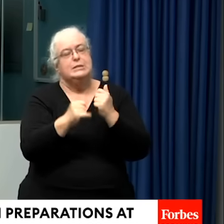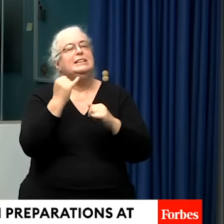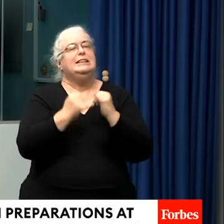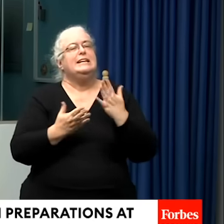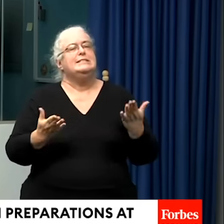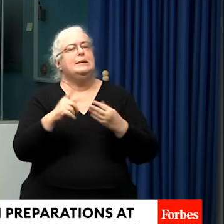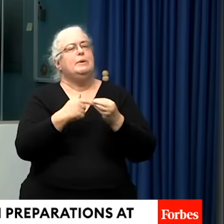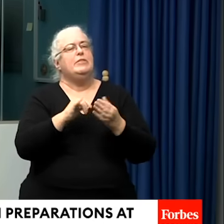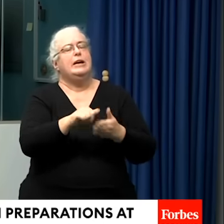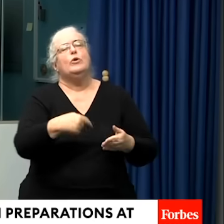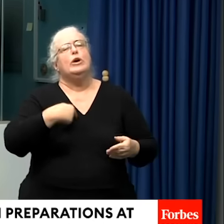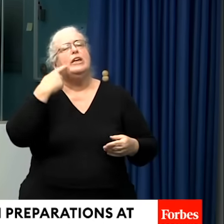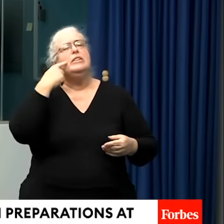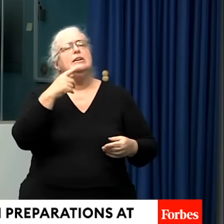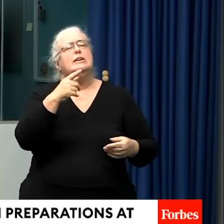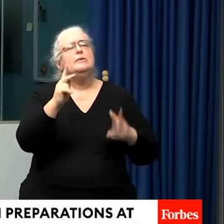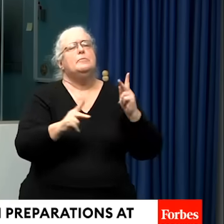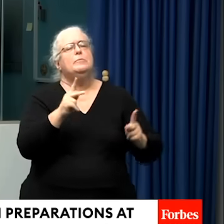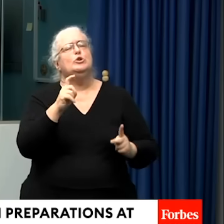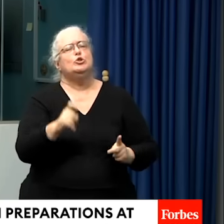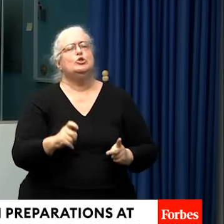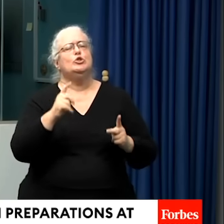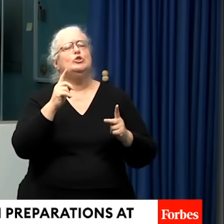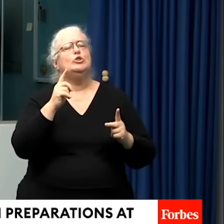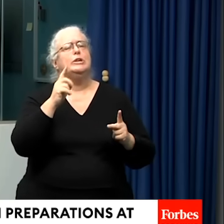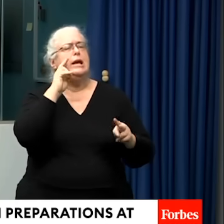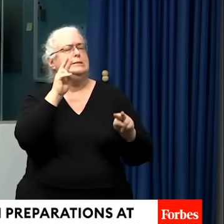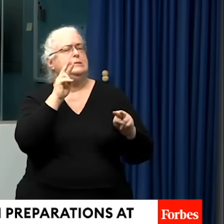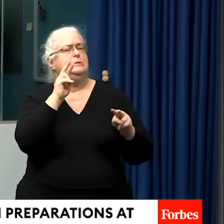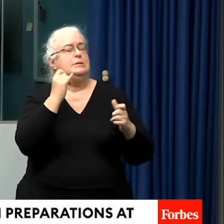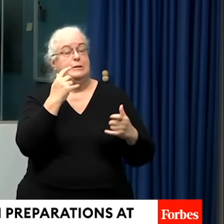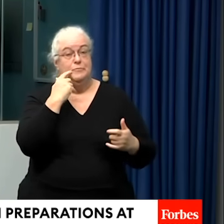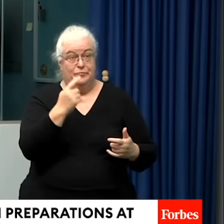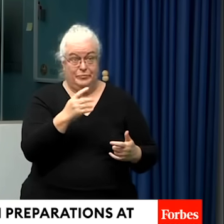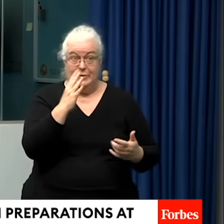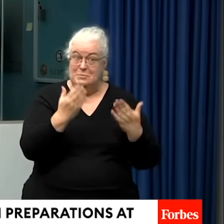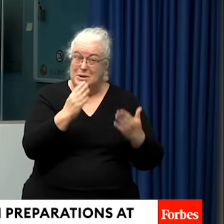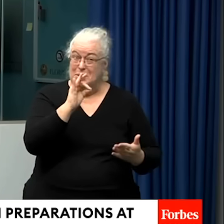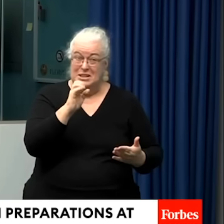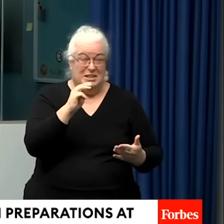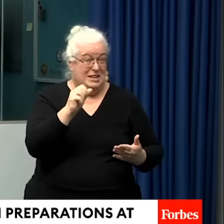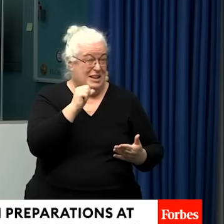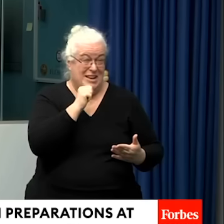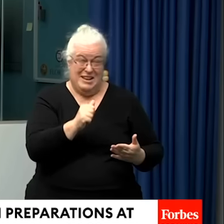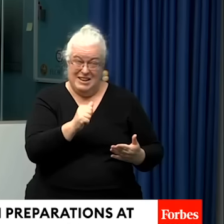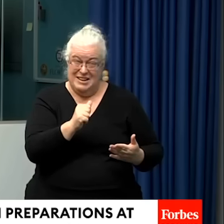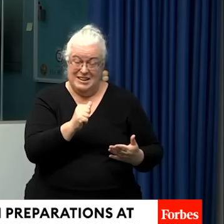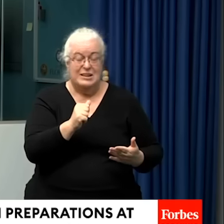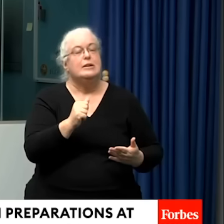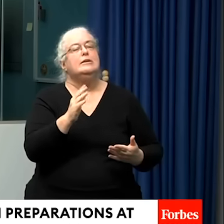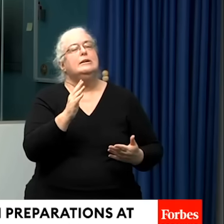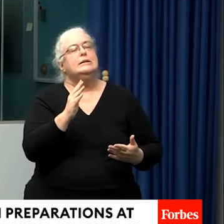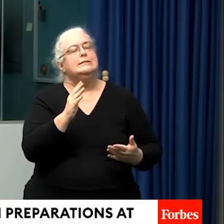that is, I think what people should start anticipating now is that it may not be a FEMA declared event. It most likely will